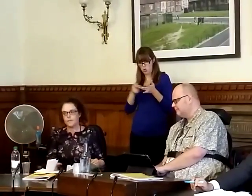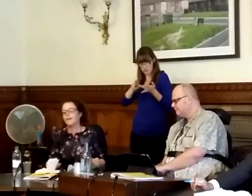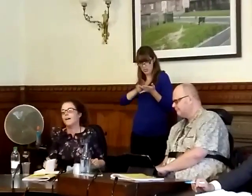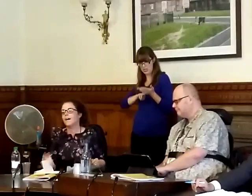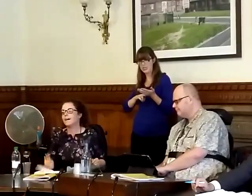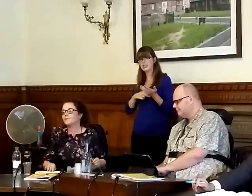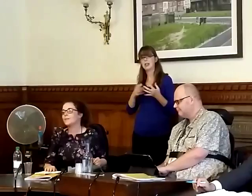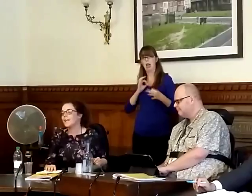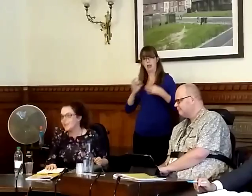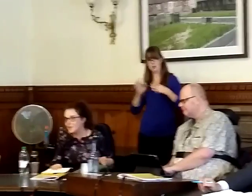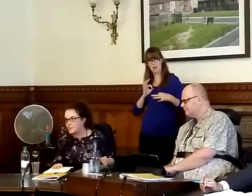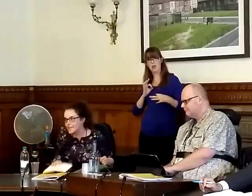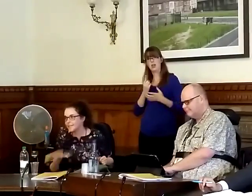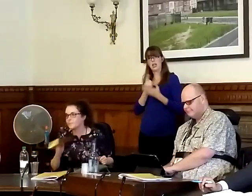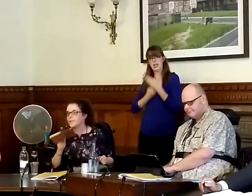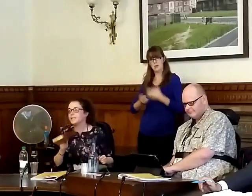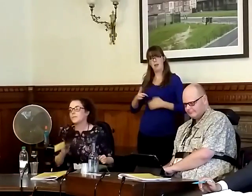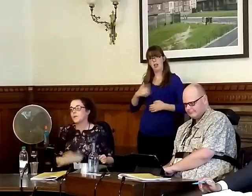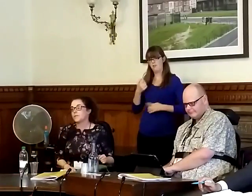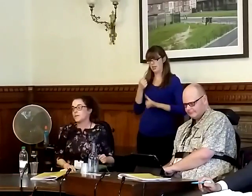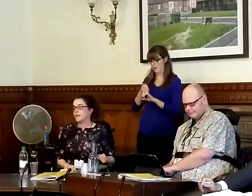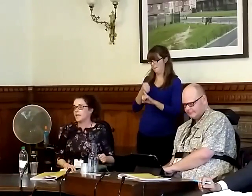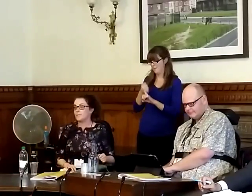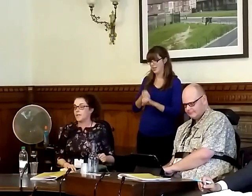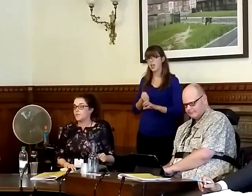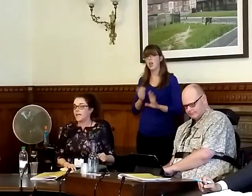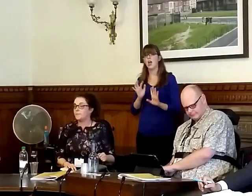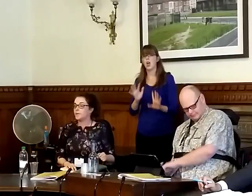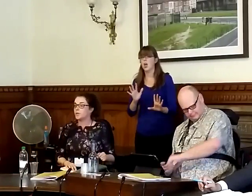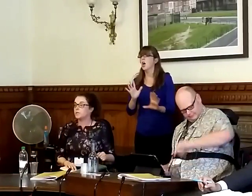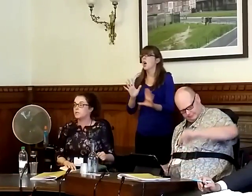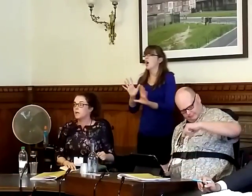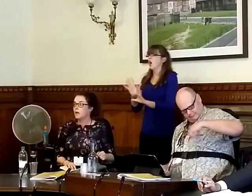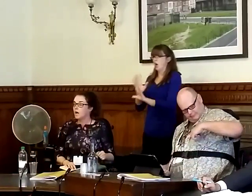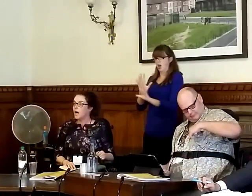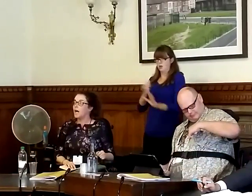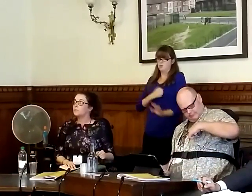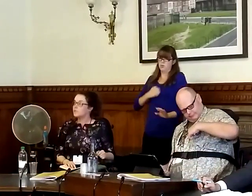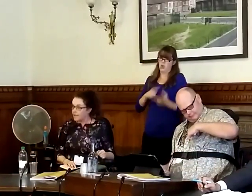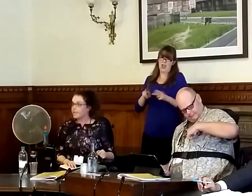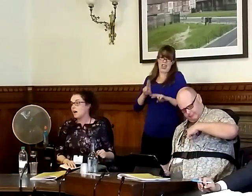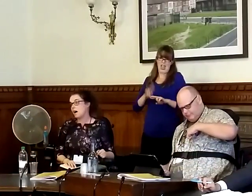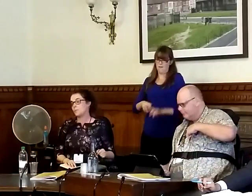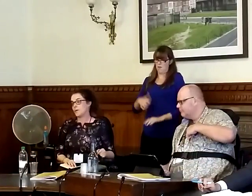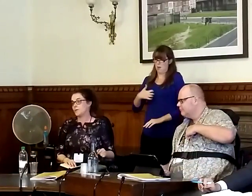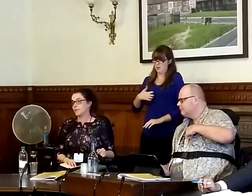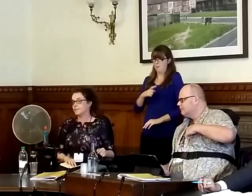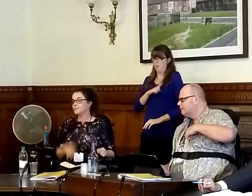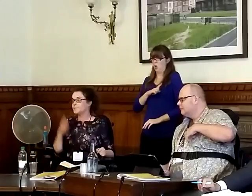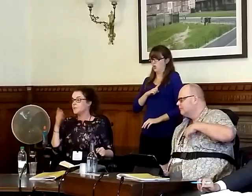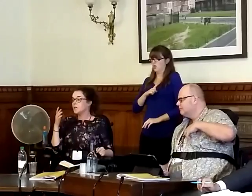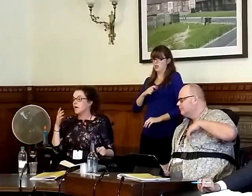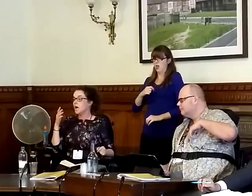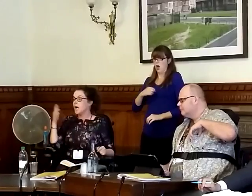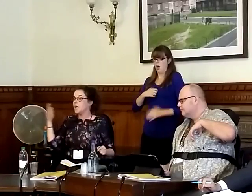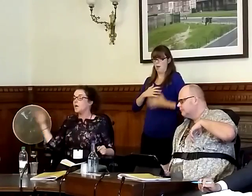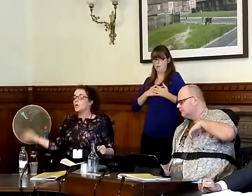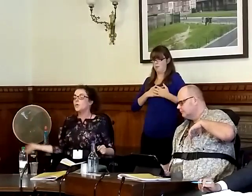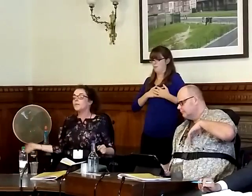campaigner. Hello, everybody. Please bear with me if I get a bit upset because I'm slightly heartbroken.